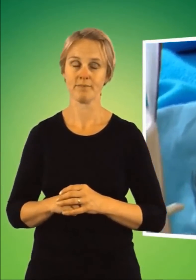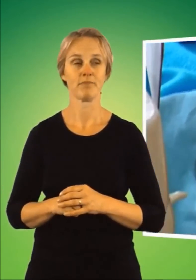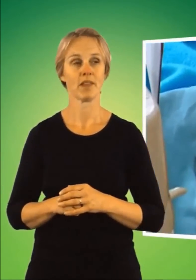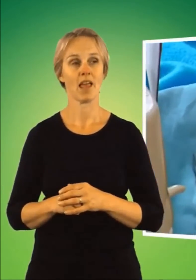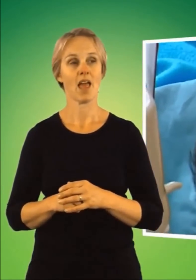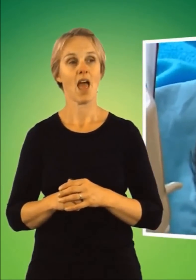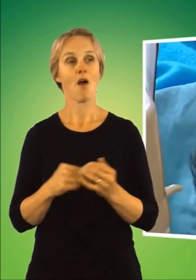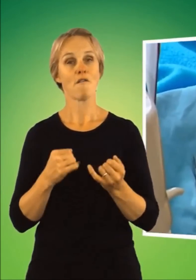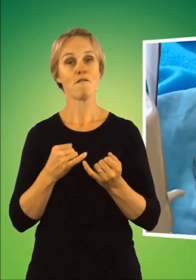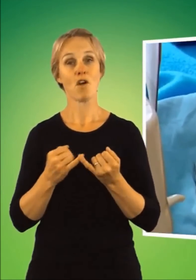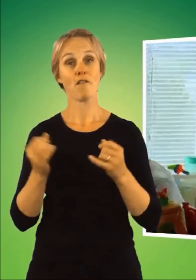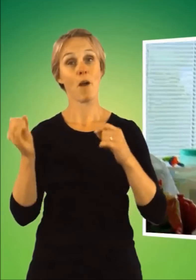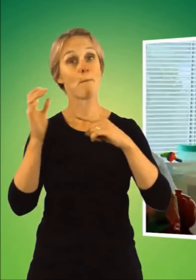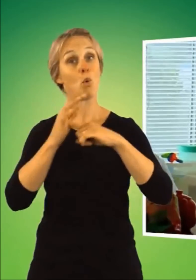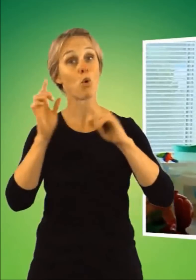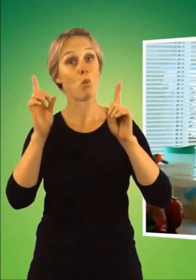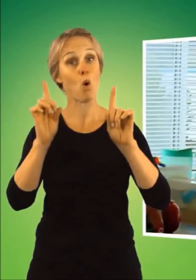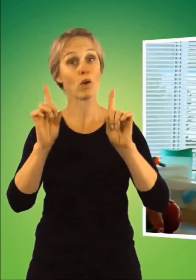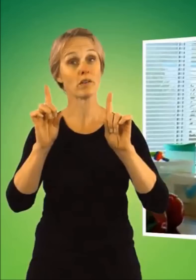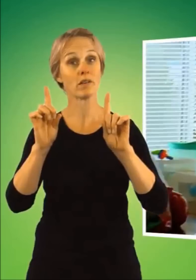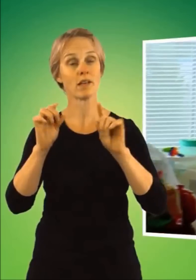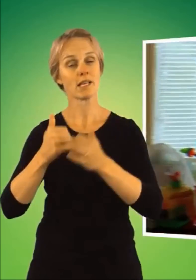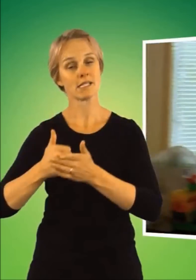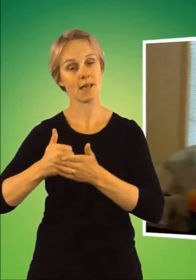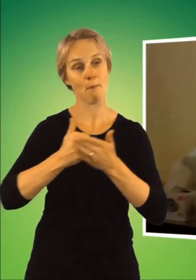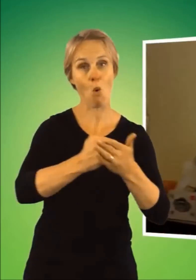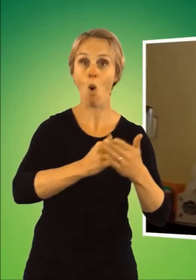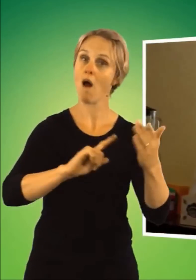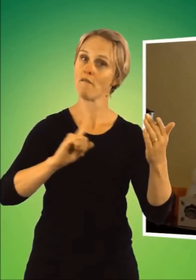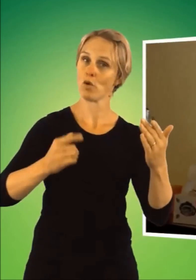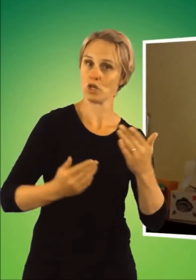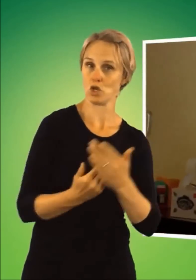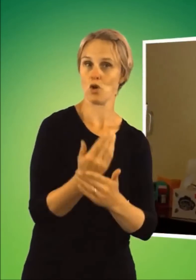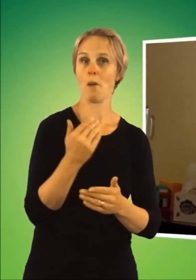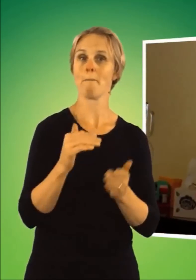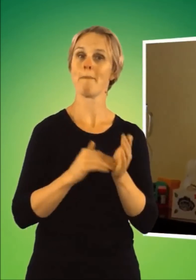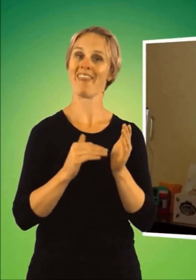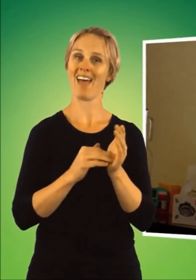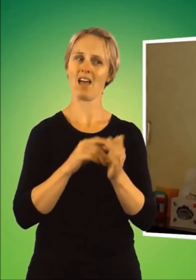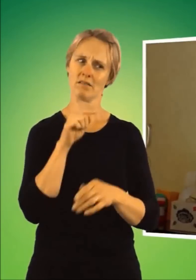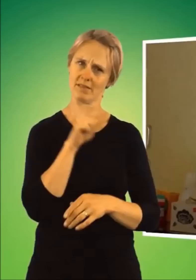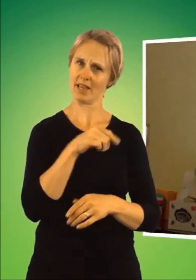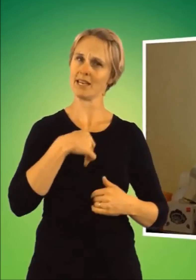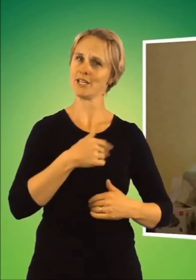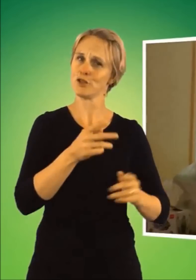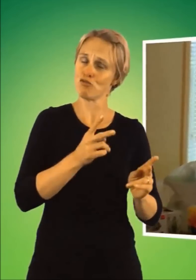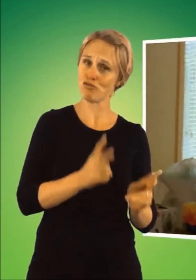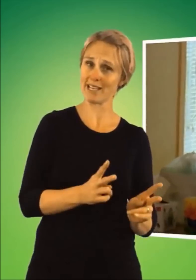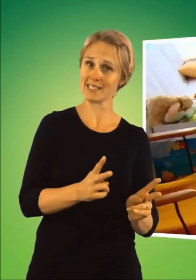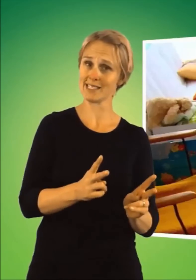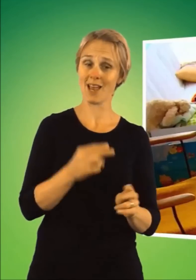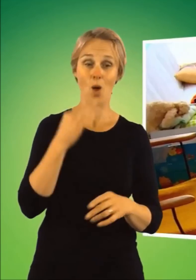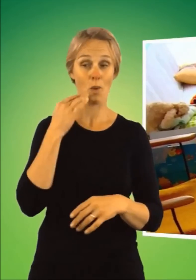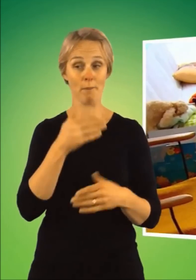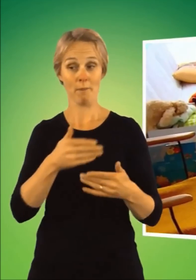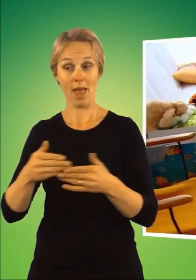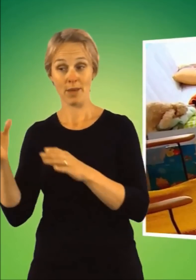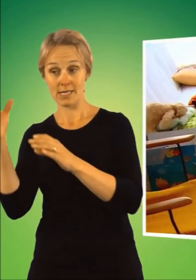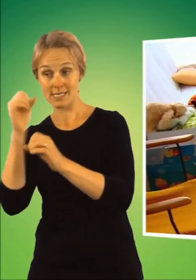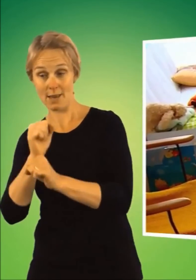support me. It's very important for a new mother to get support from the family. They need to rest when the baby